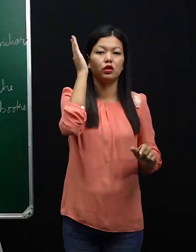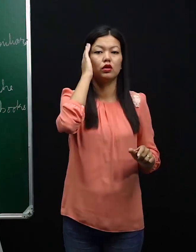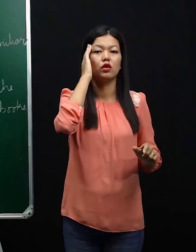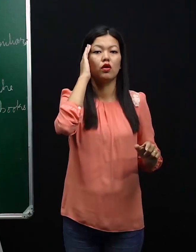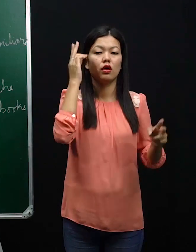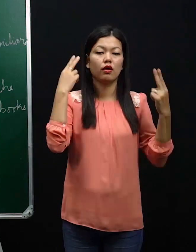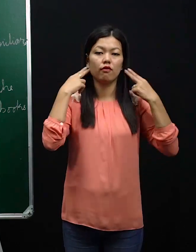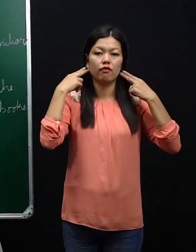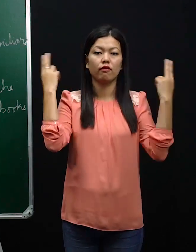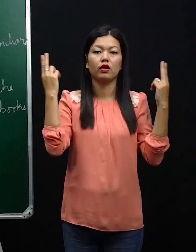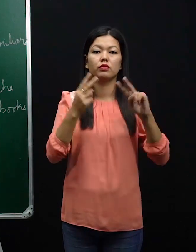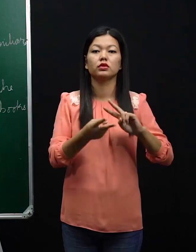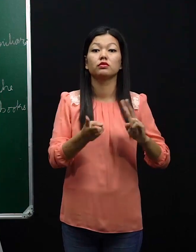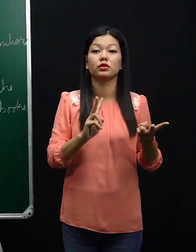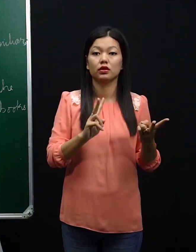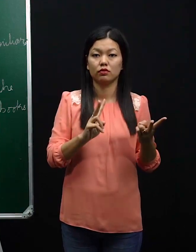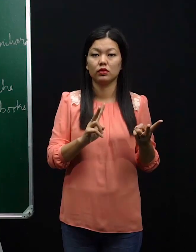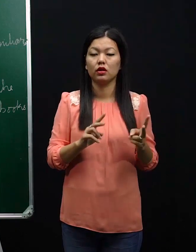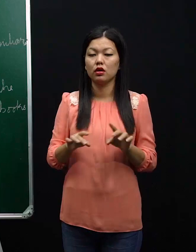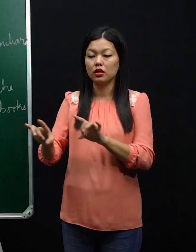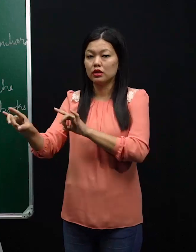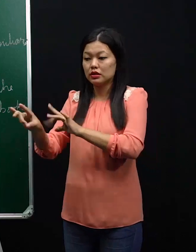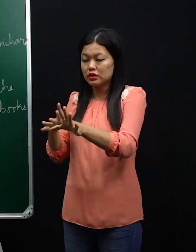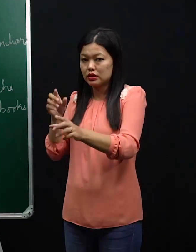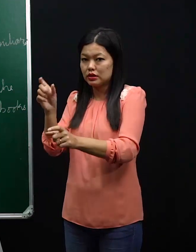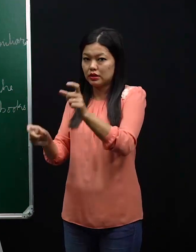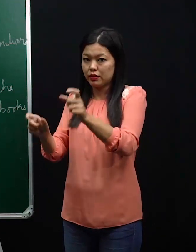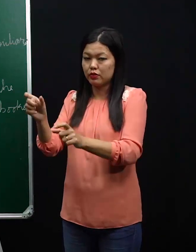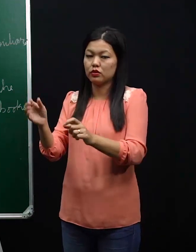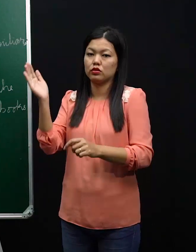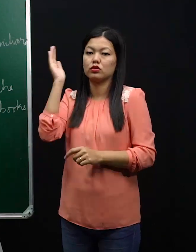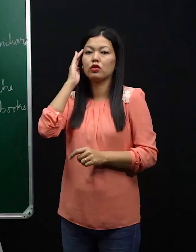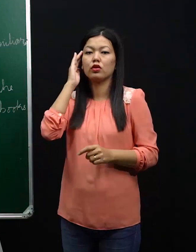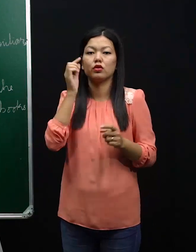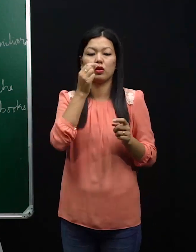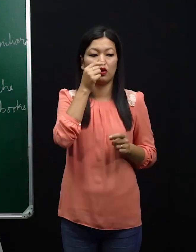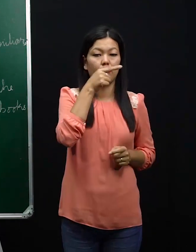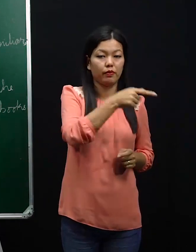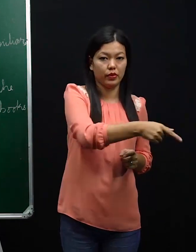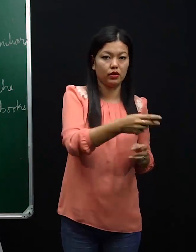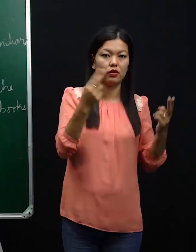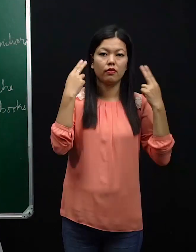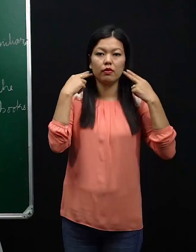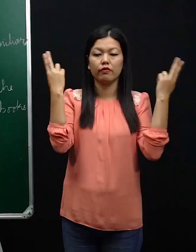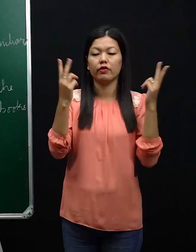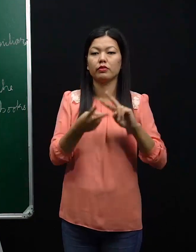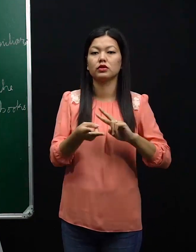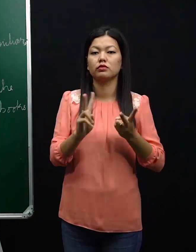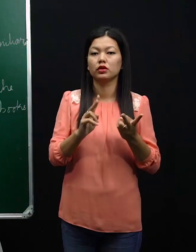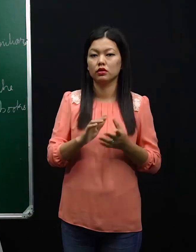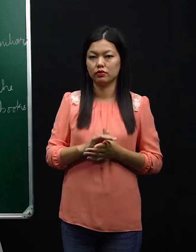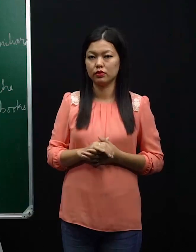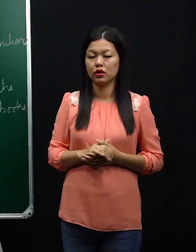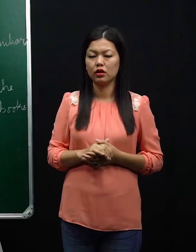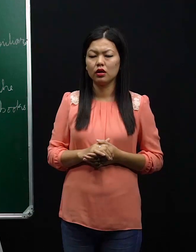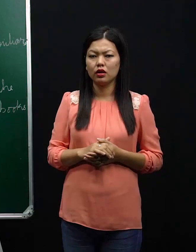cities and towns. You can imagine that, right? Even professors from the colleges we consider professors to be of